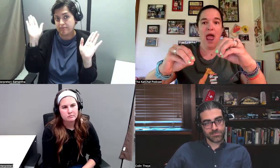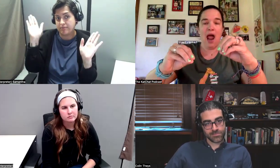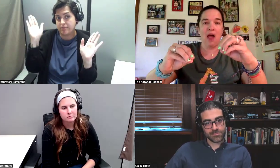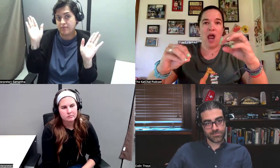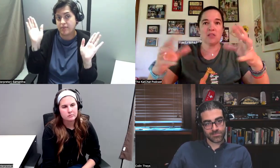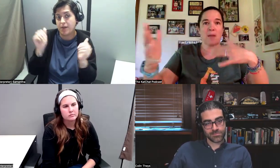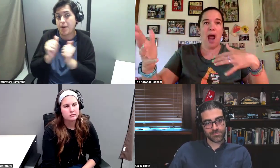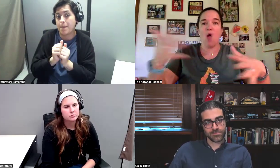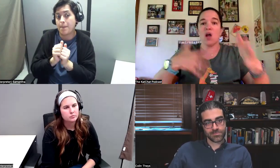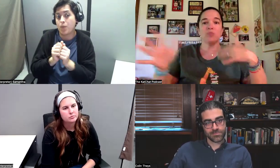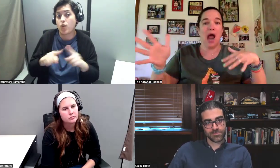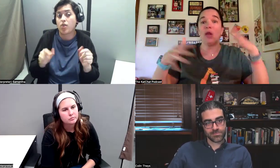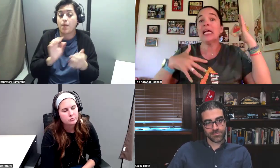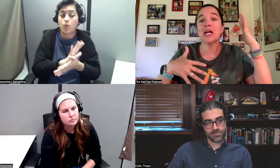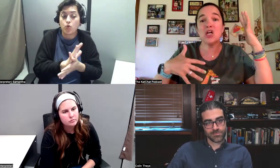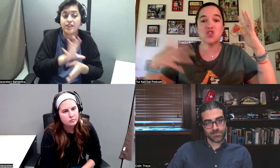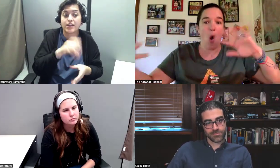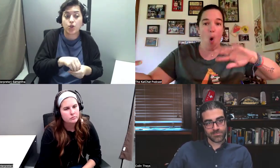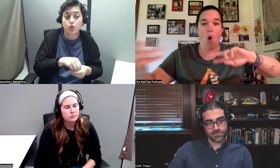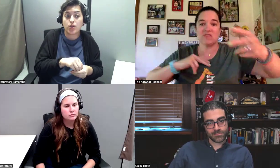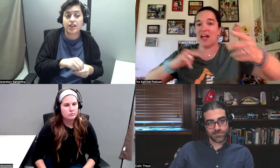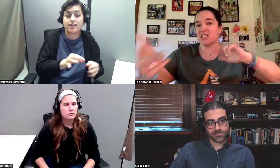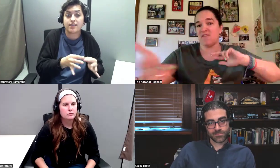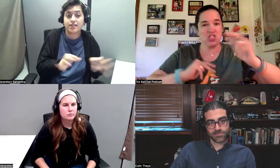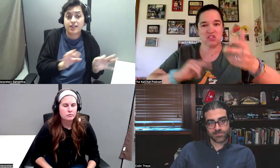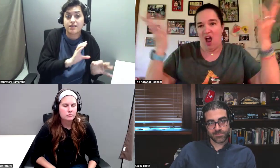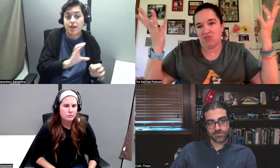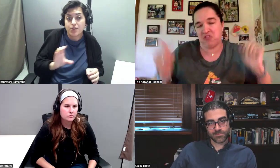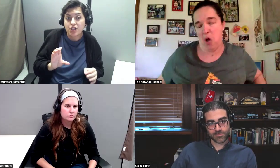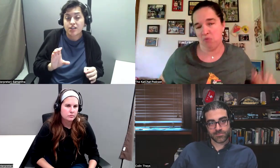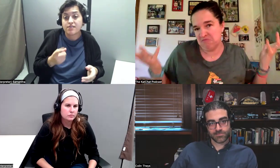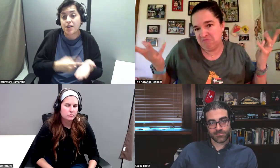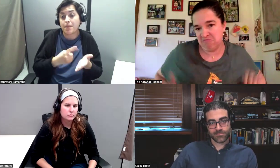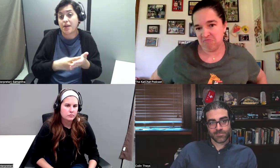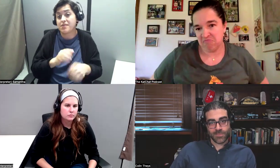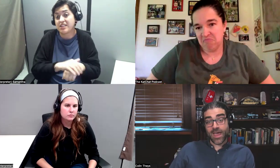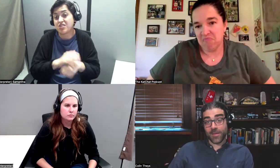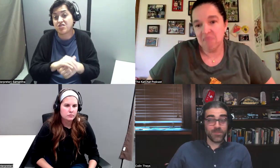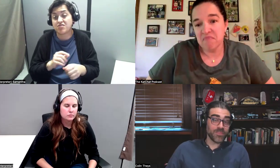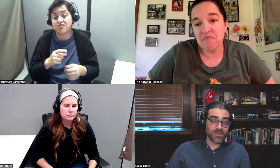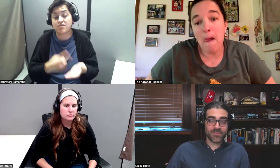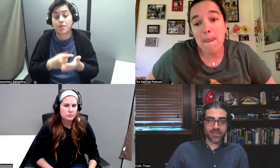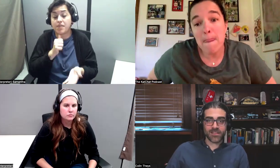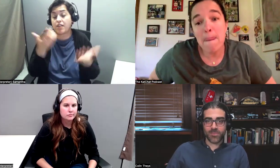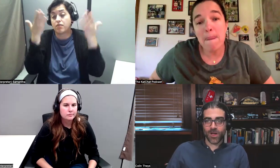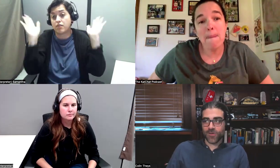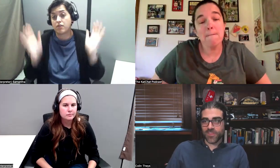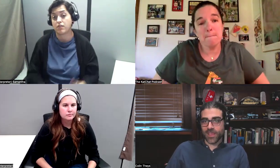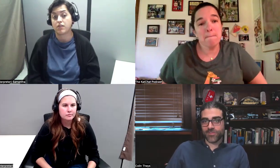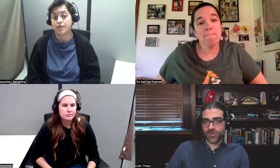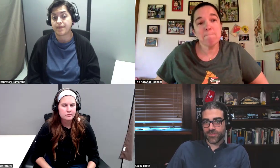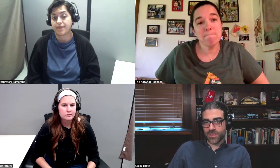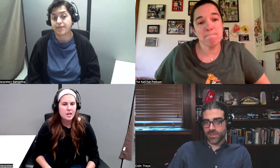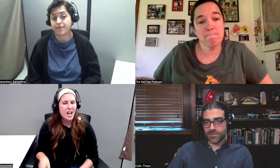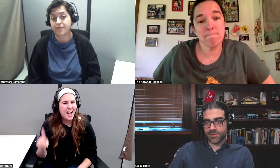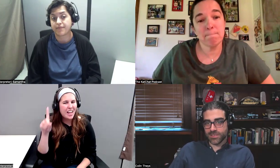subtitles and then somehow it comes out English or vice versa. So Yeah, I mean, I think technically often the